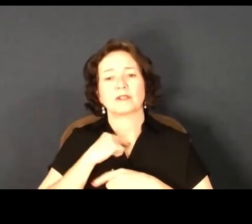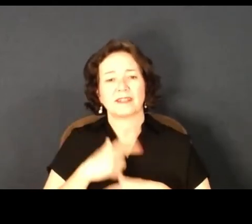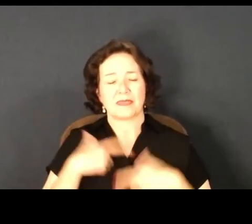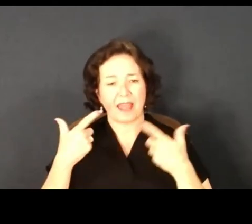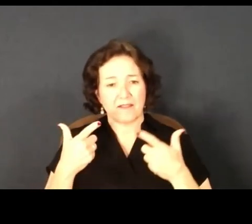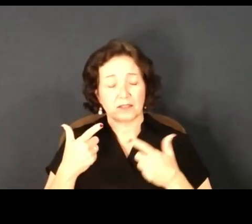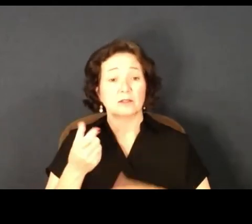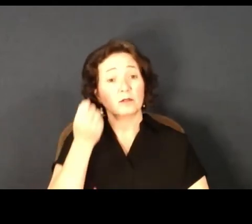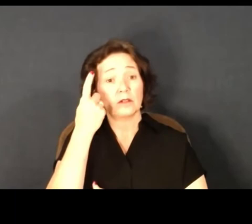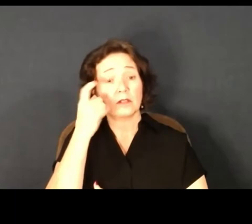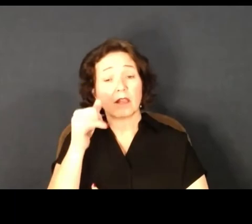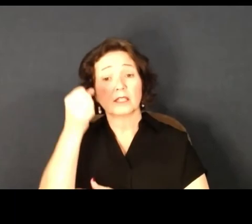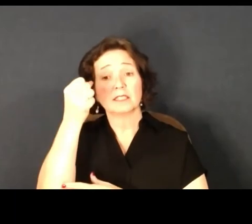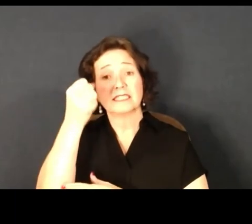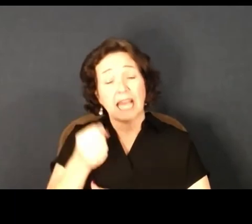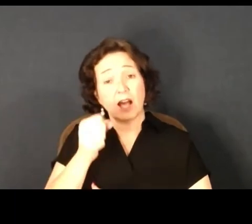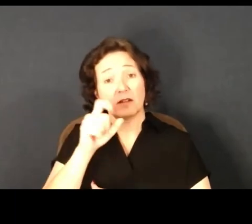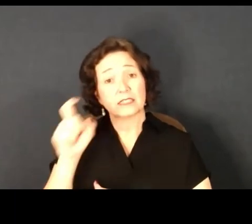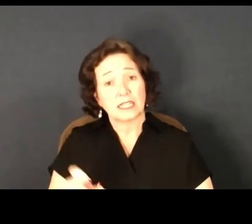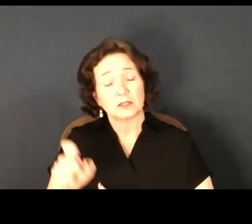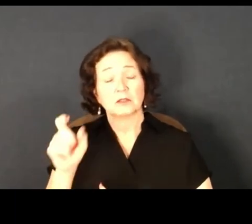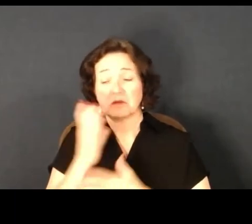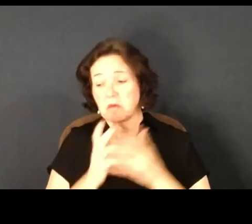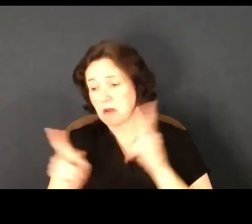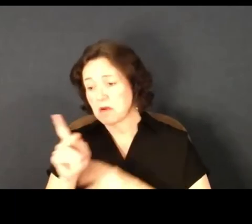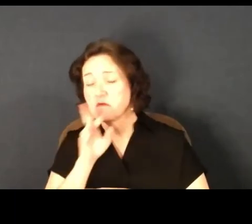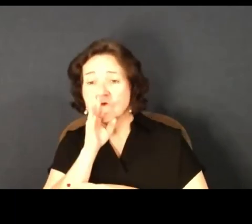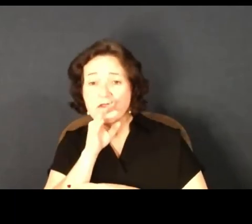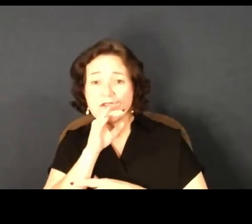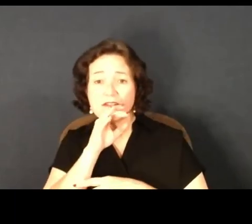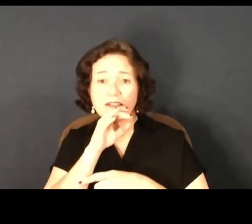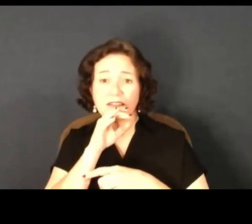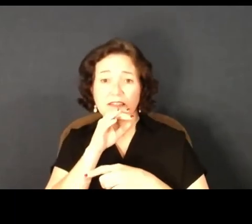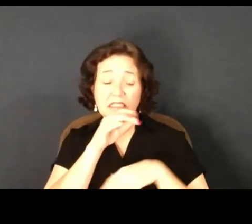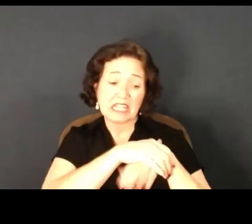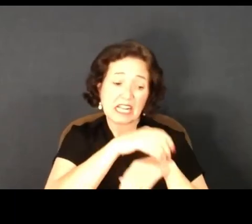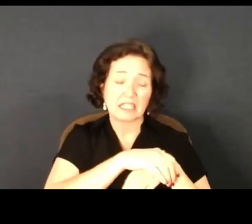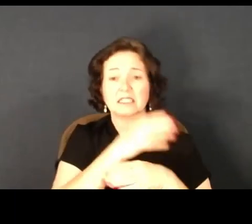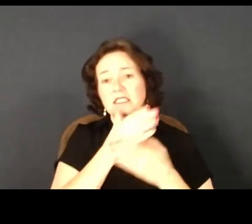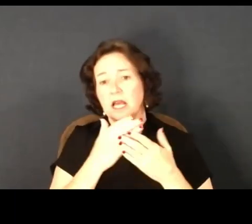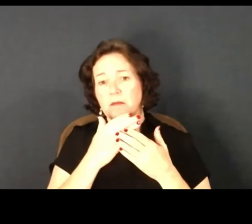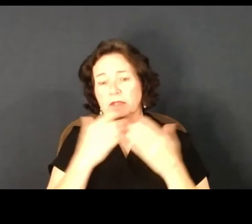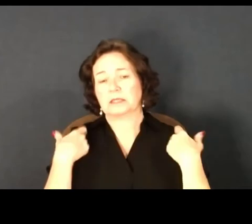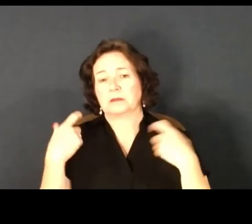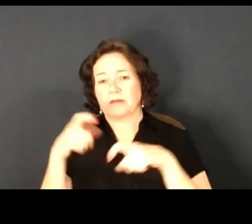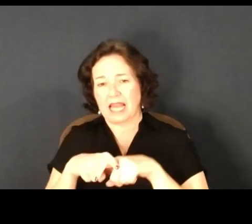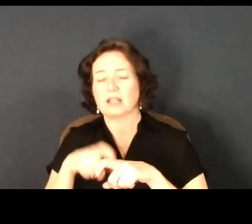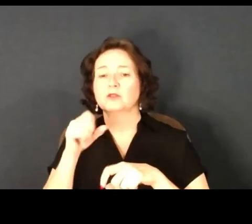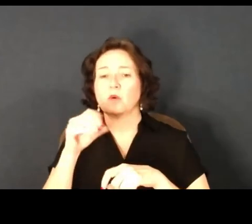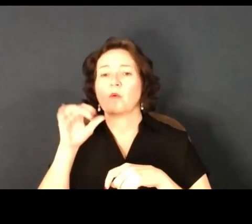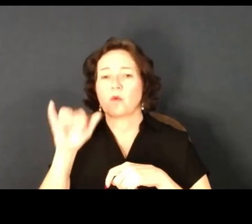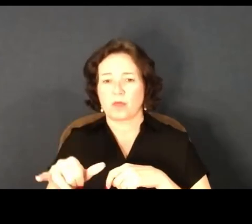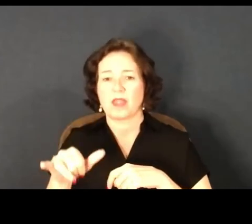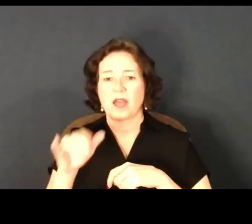South Texas, some people speak English and some people speak Spanish. So this story will have some of